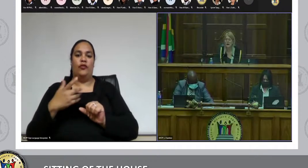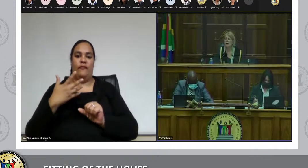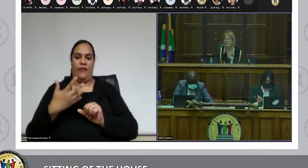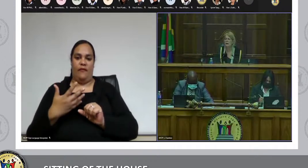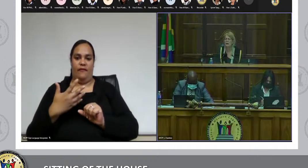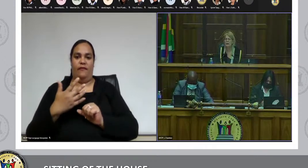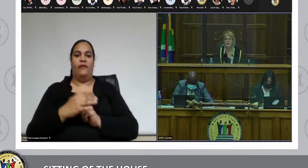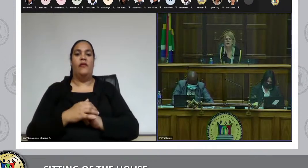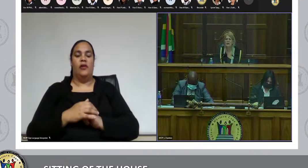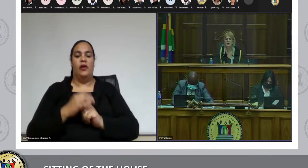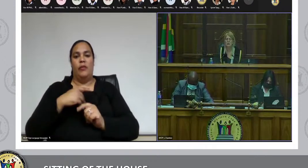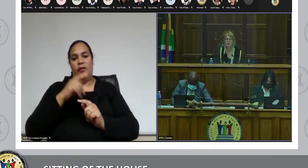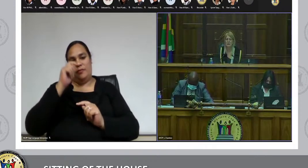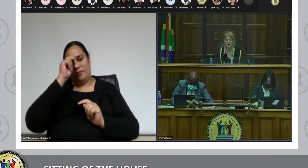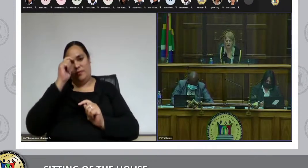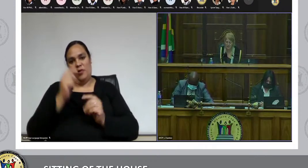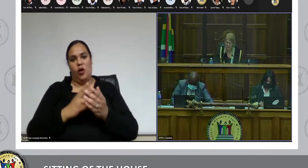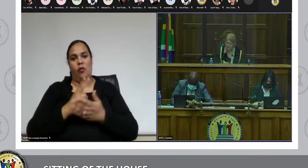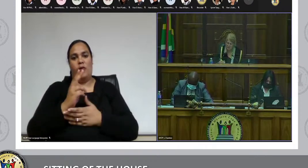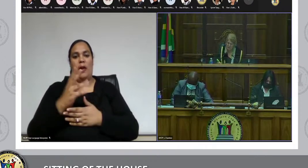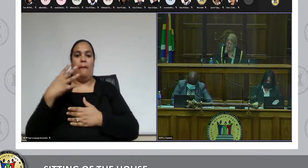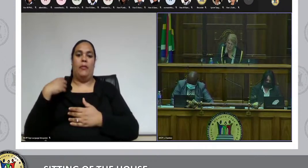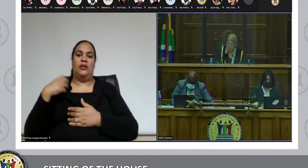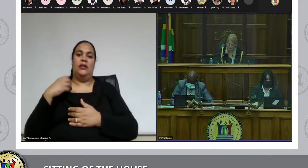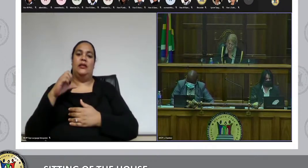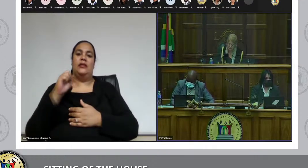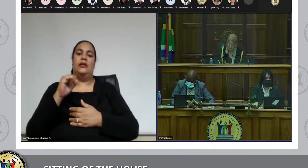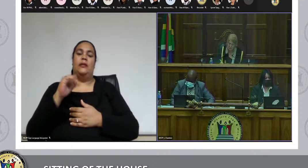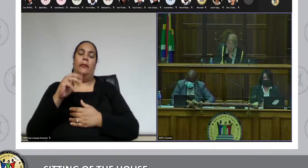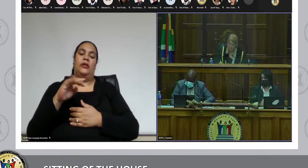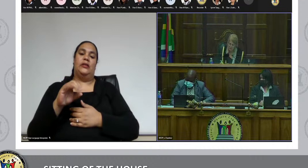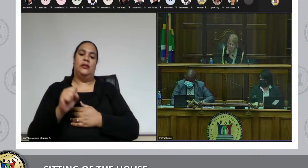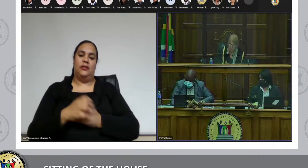5. I recognise Honourable Minister Simmers.